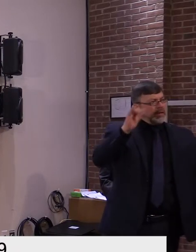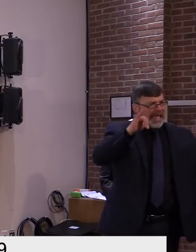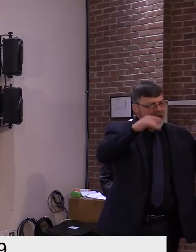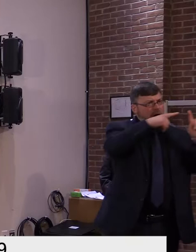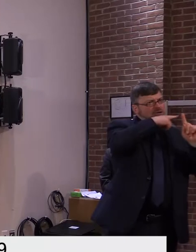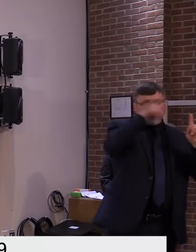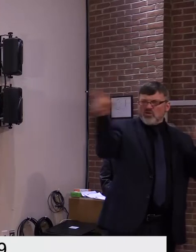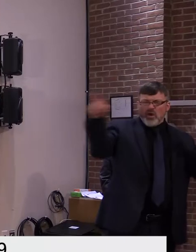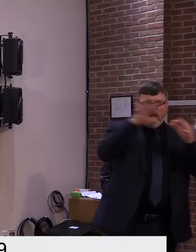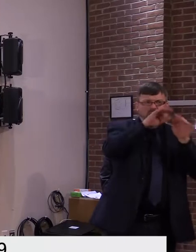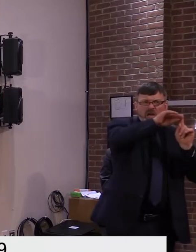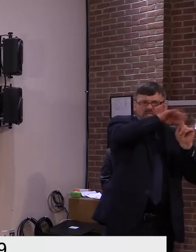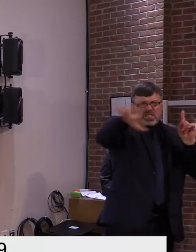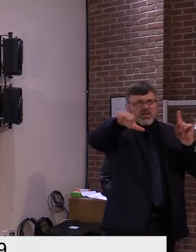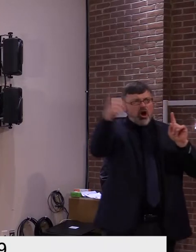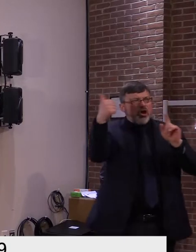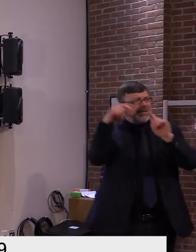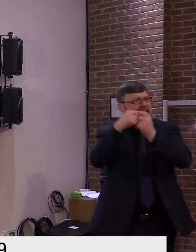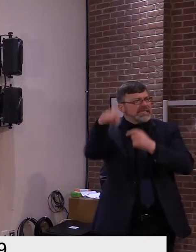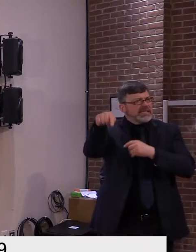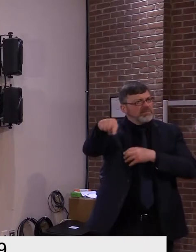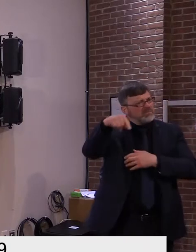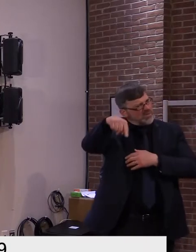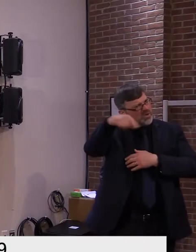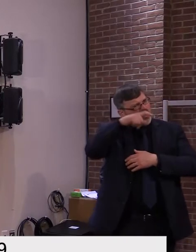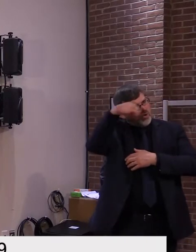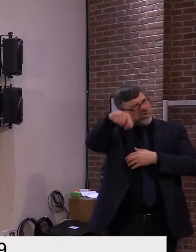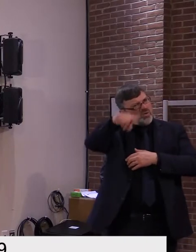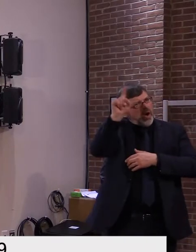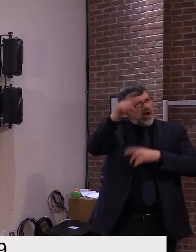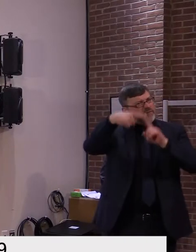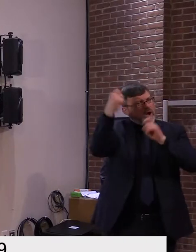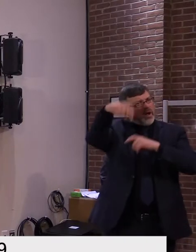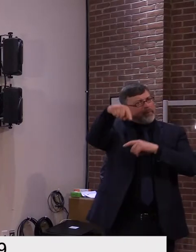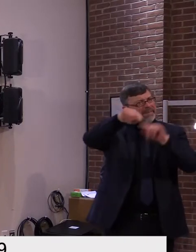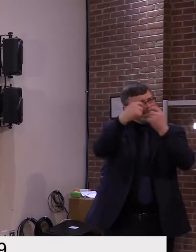knows, classmates know. Yeah, no, it was Essex.